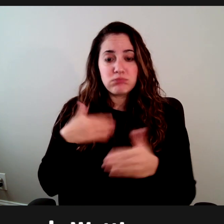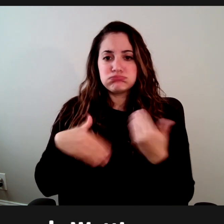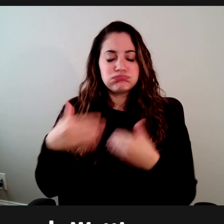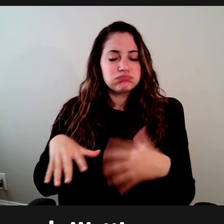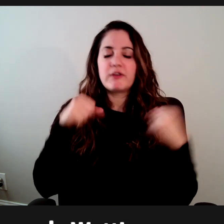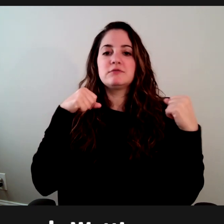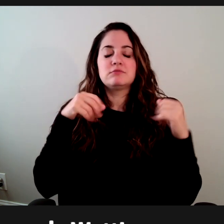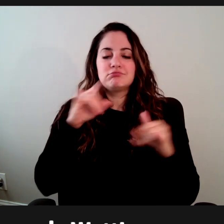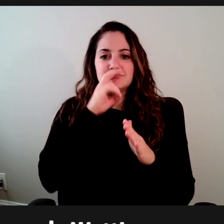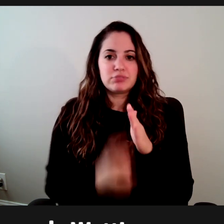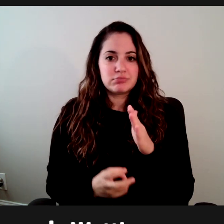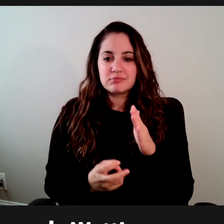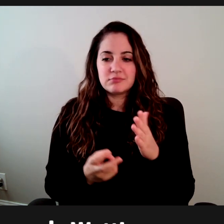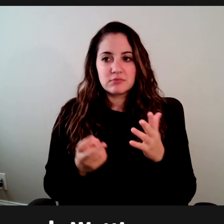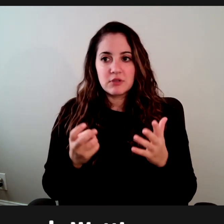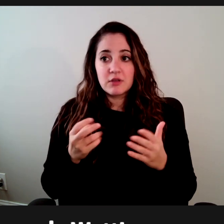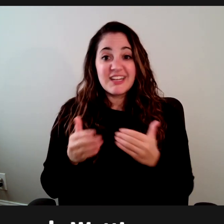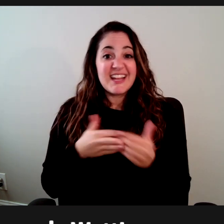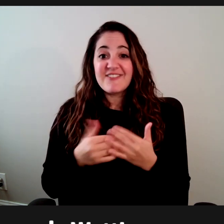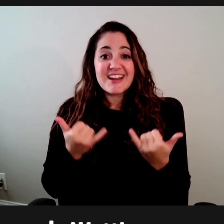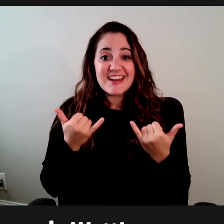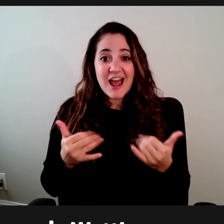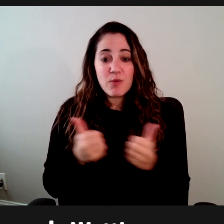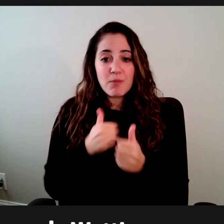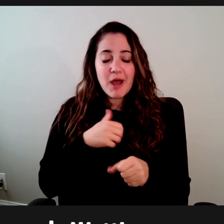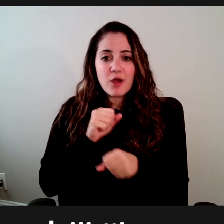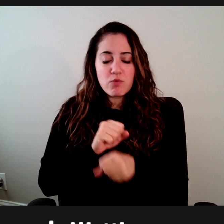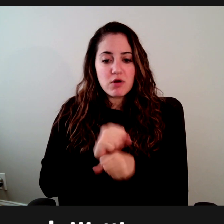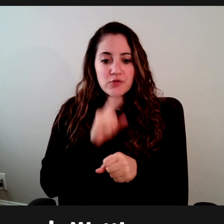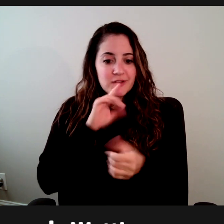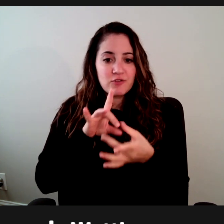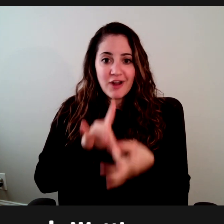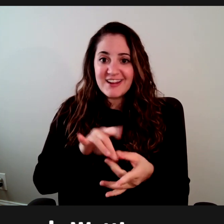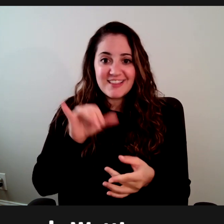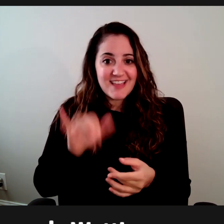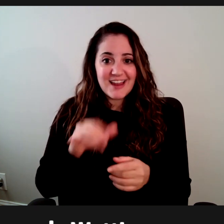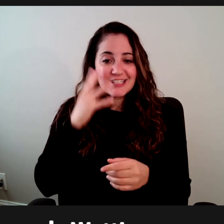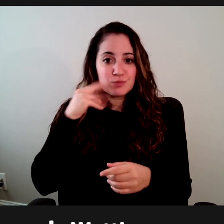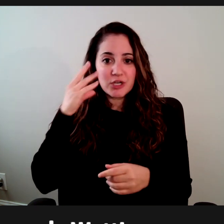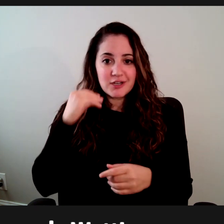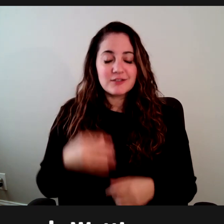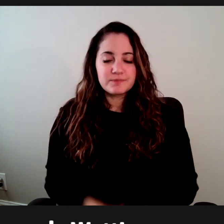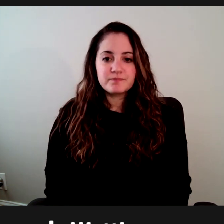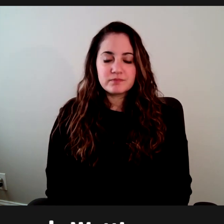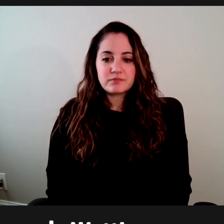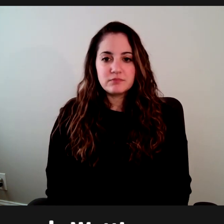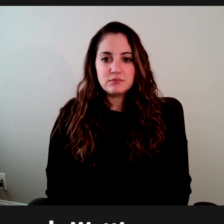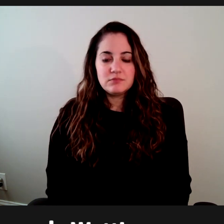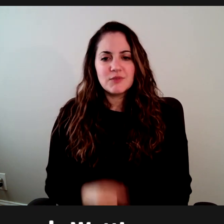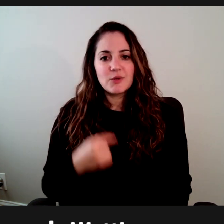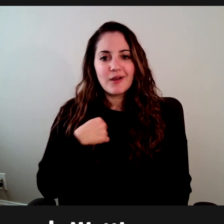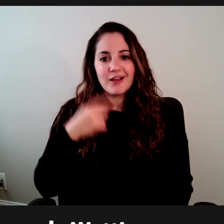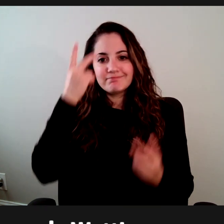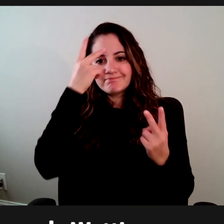one conversation, and I guess really where I've landed even now. And I just think